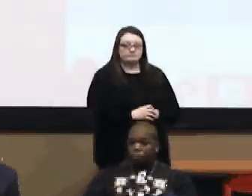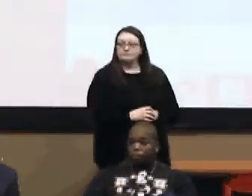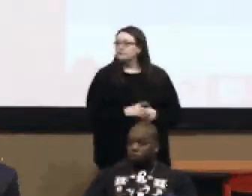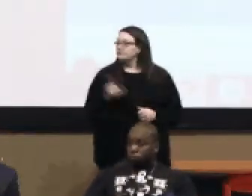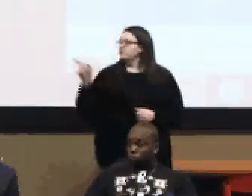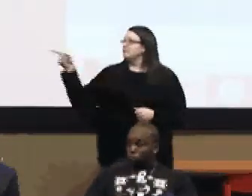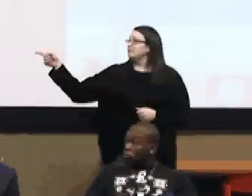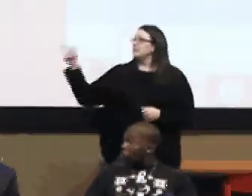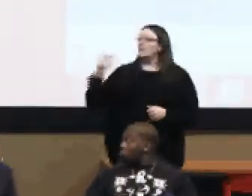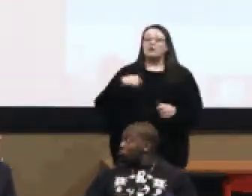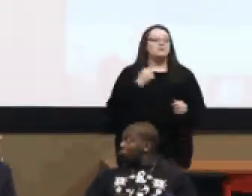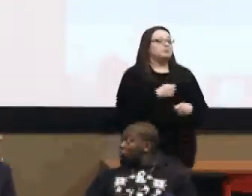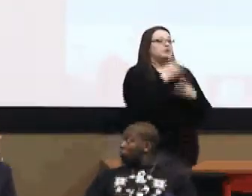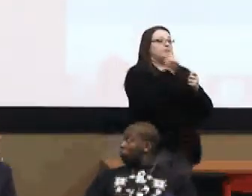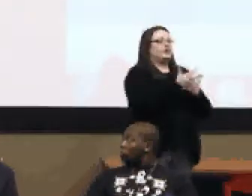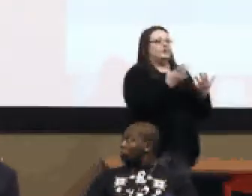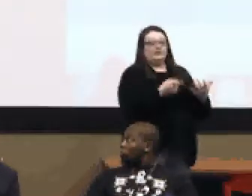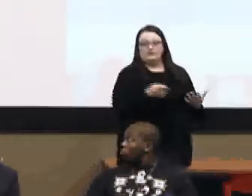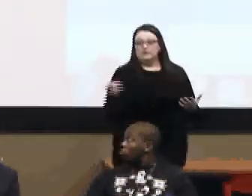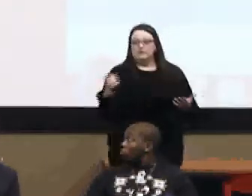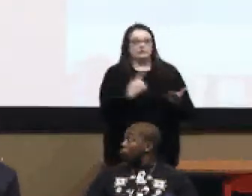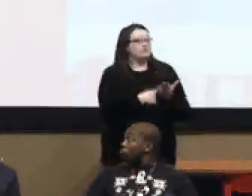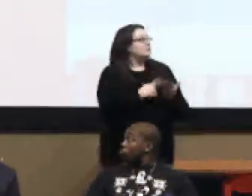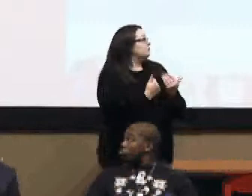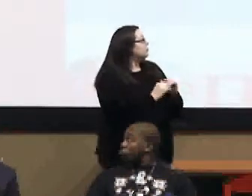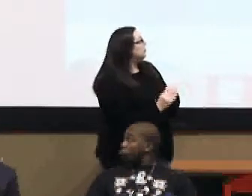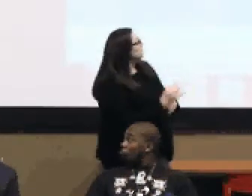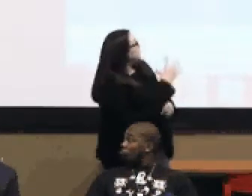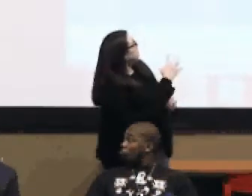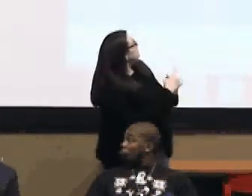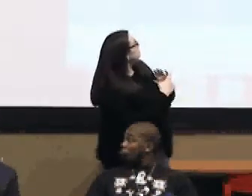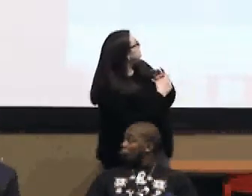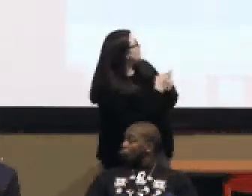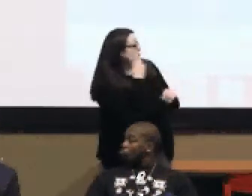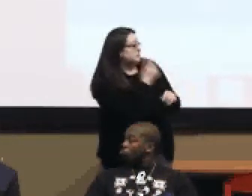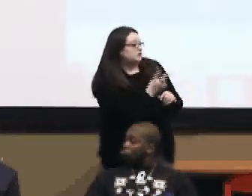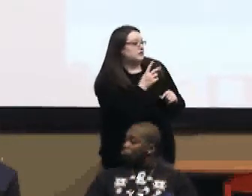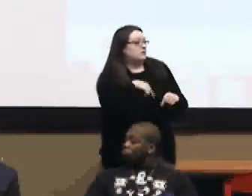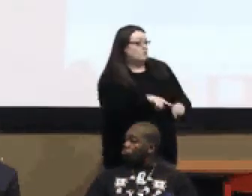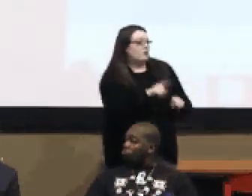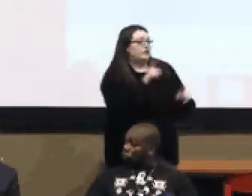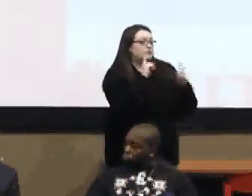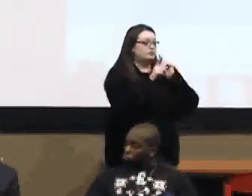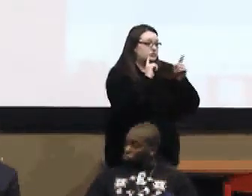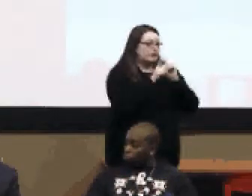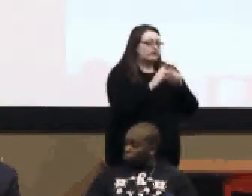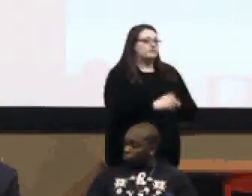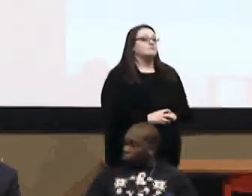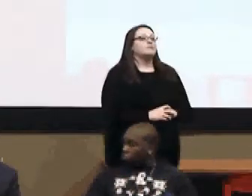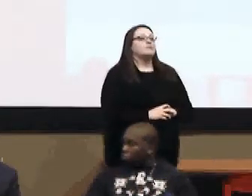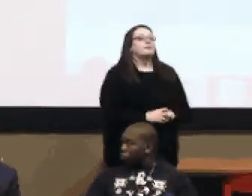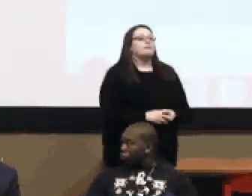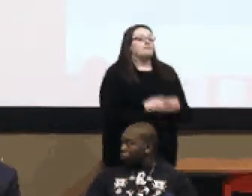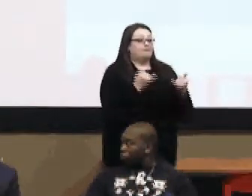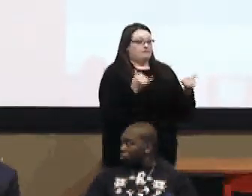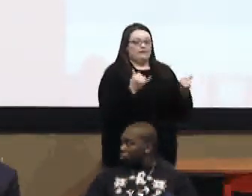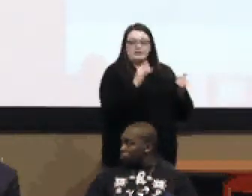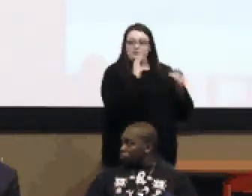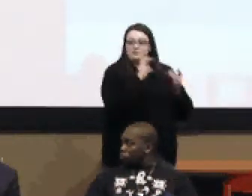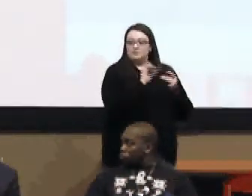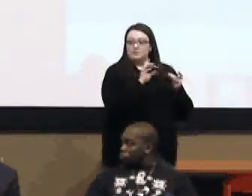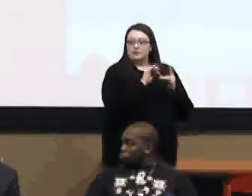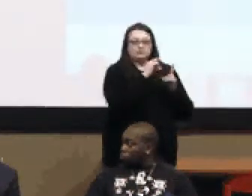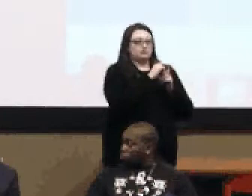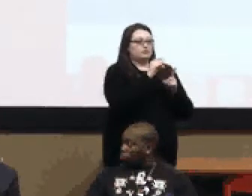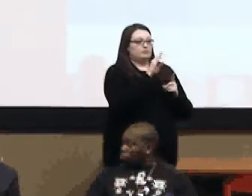I'm pulling up anything they're talking about. I'm trying to get on the screen so you can take a look at it as they're chatting. So I've heard now, and we mentioned the